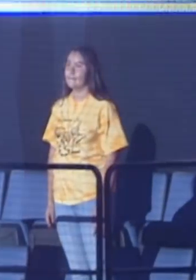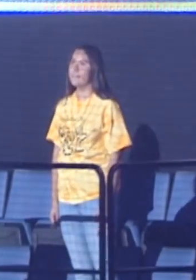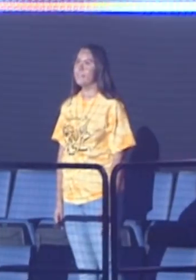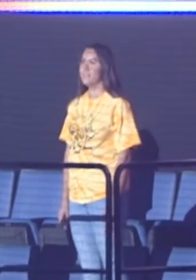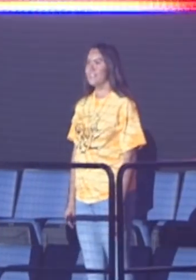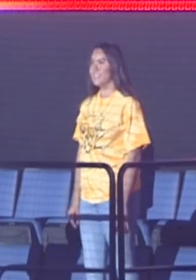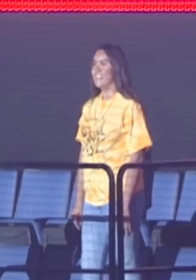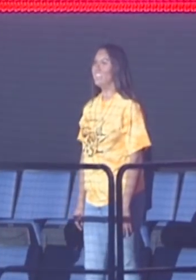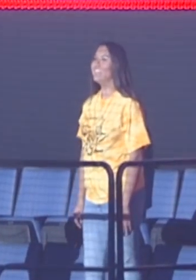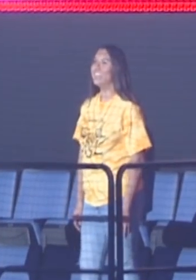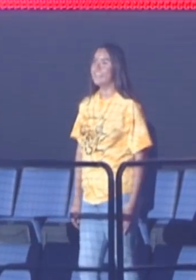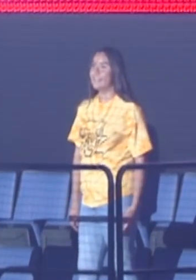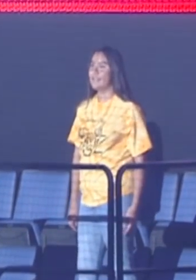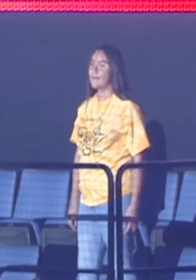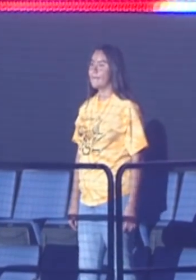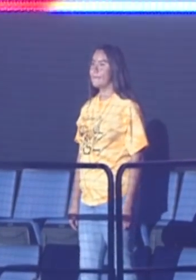High School Sign Language Program.